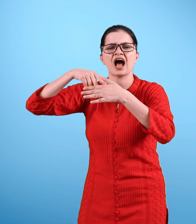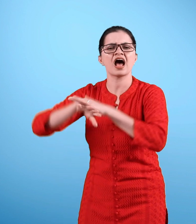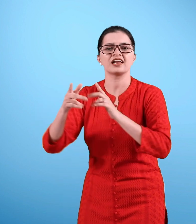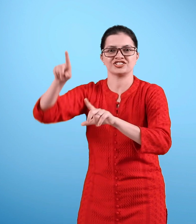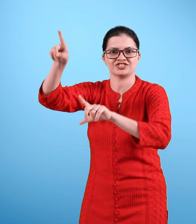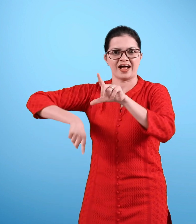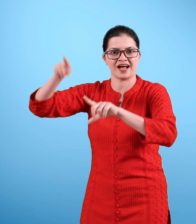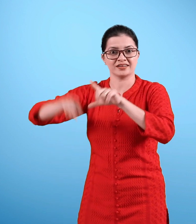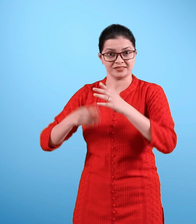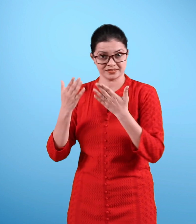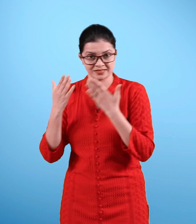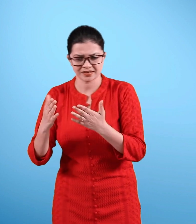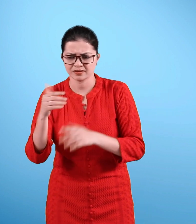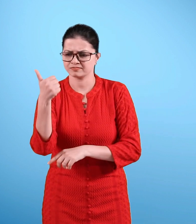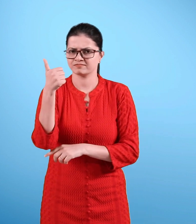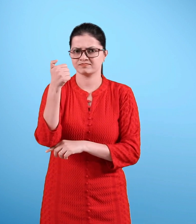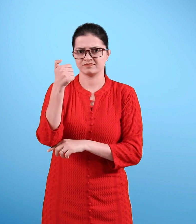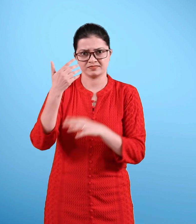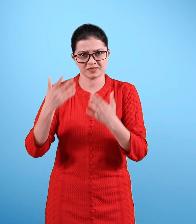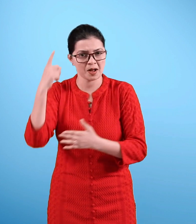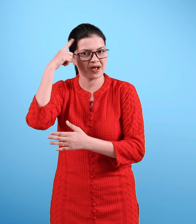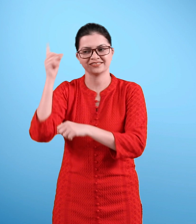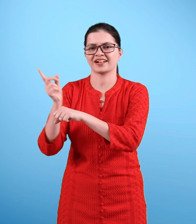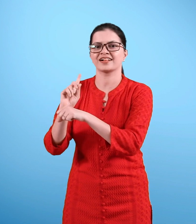plastic scale, pen, pencil,